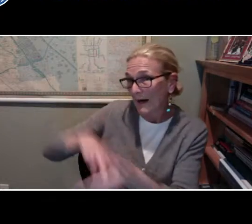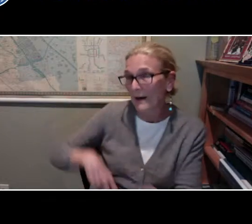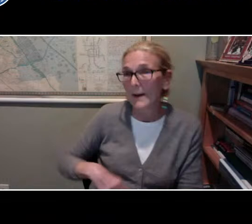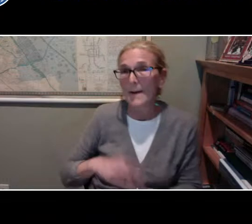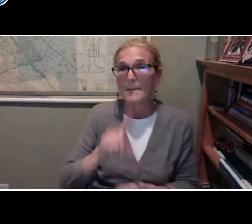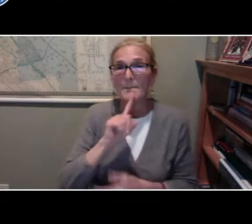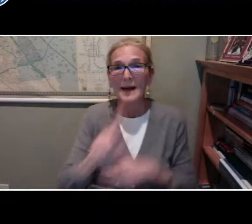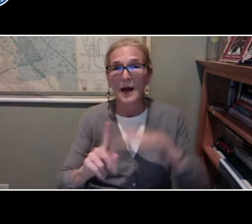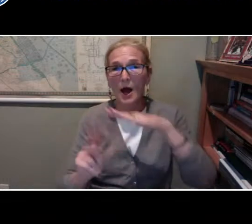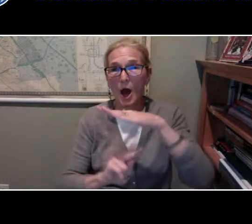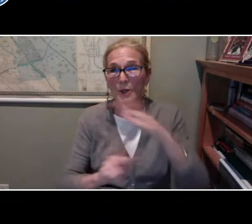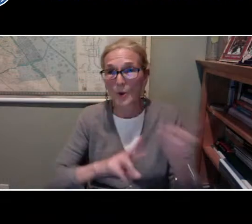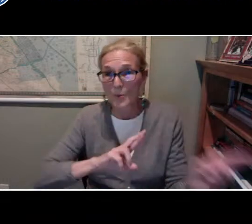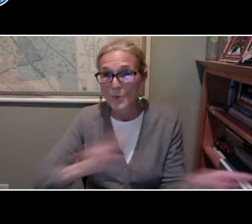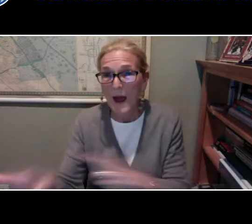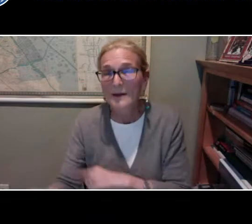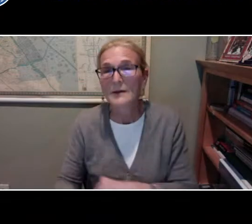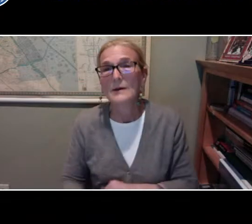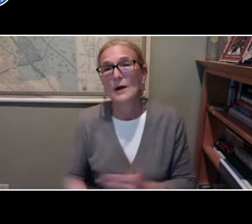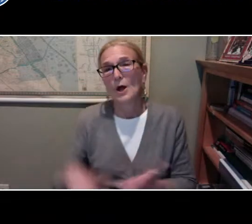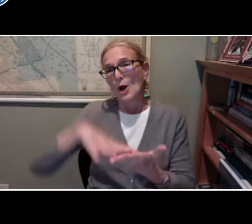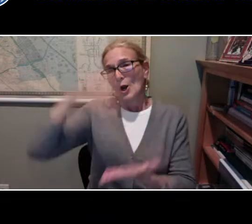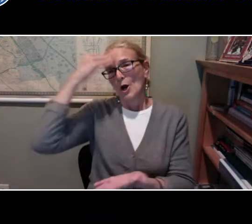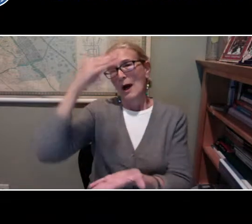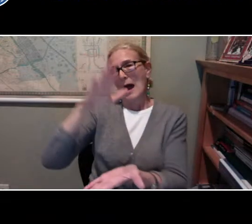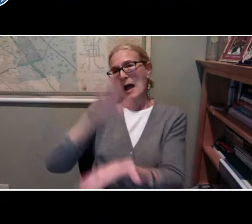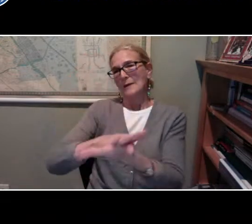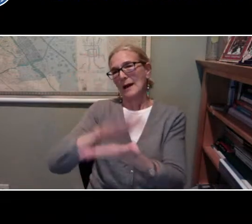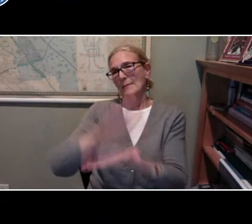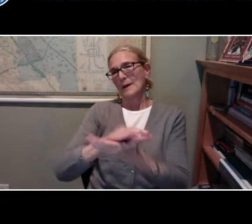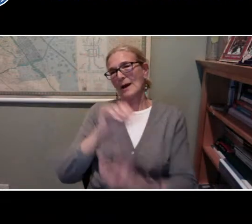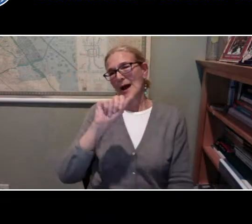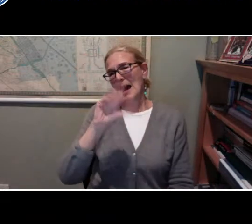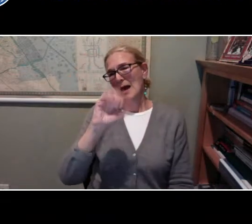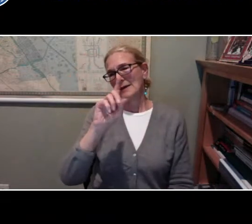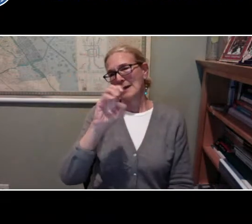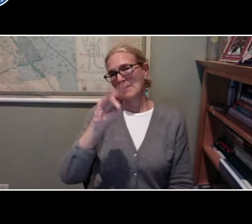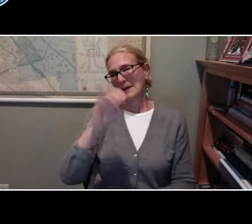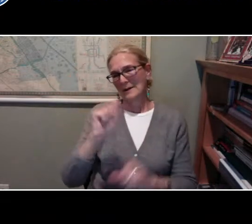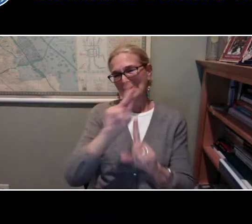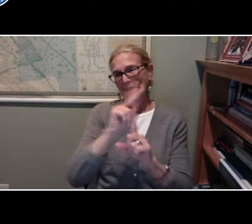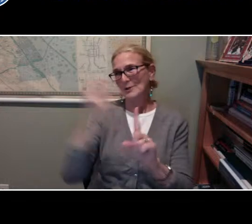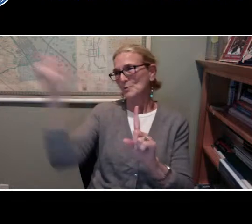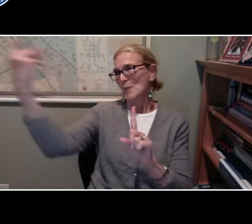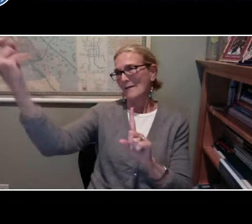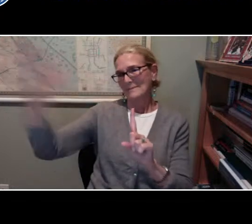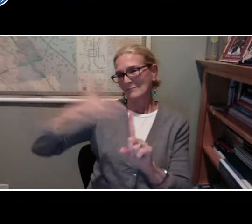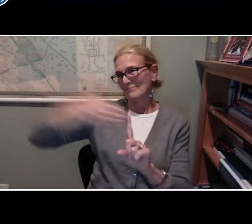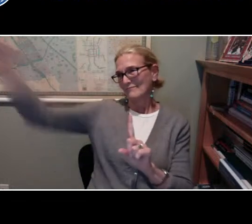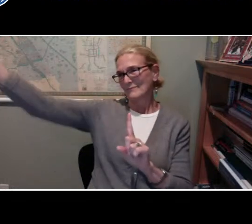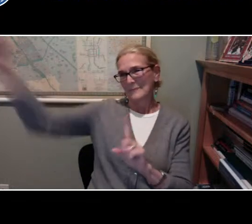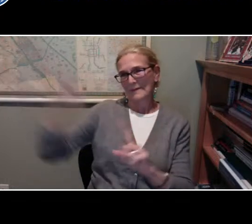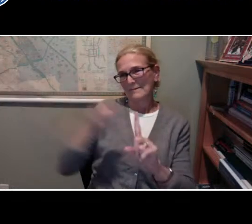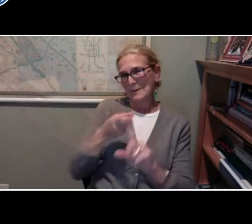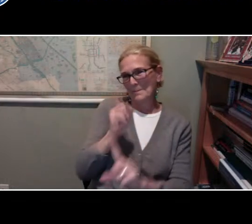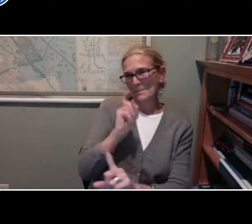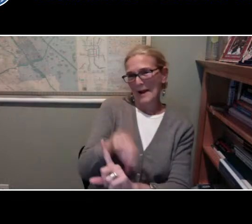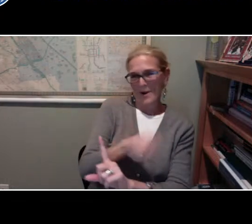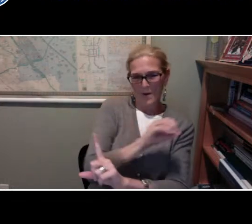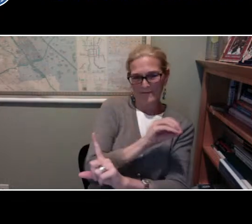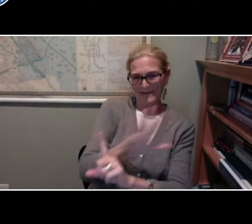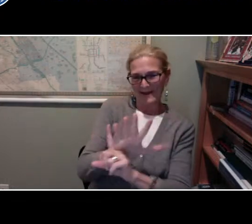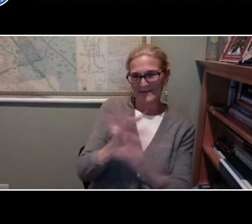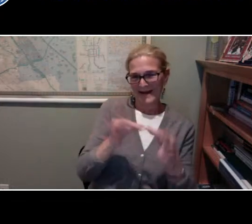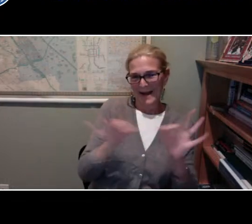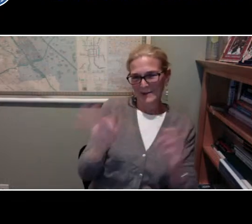development, the ability to communicate, to read, to be kindergarten ready, to read, to learn